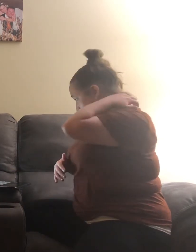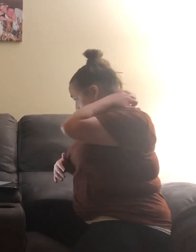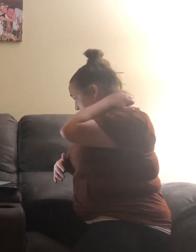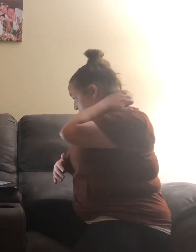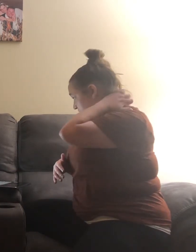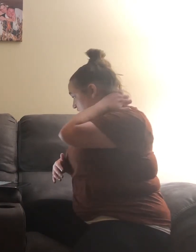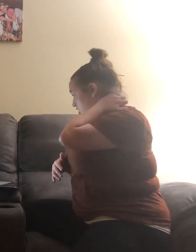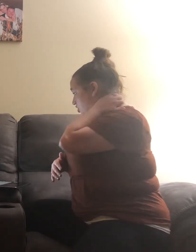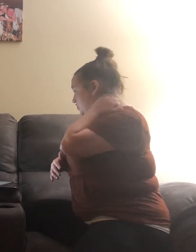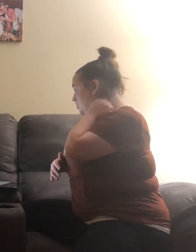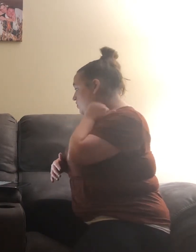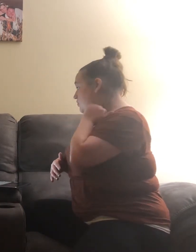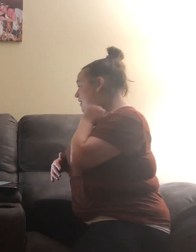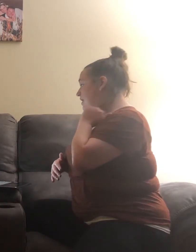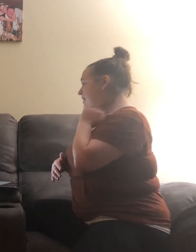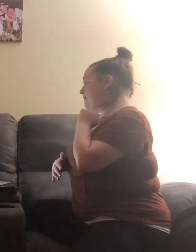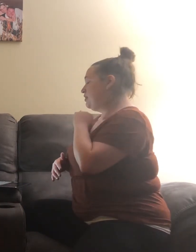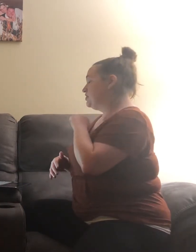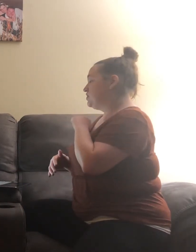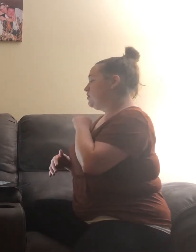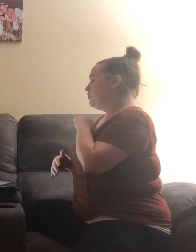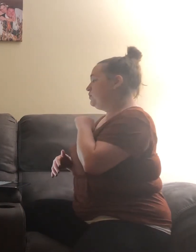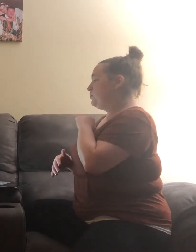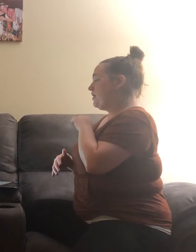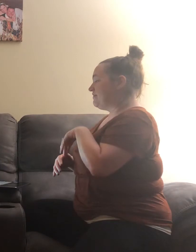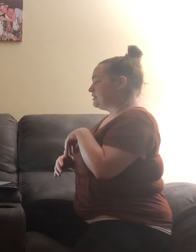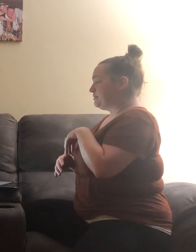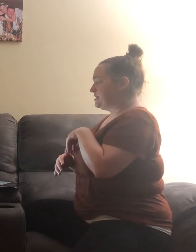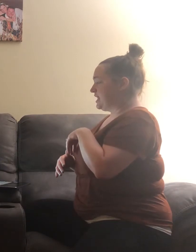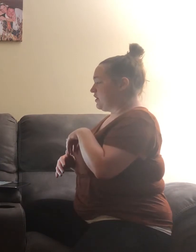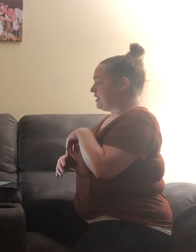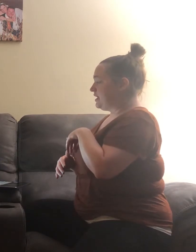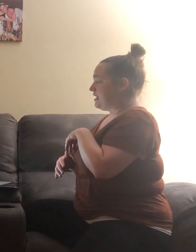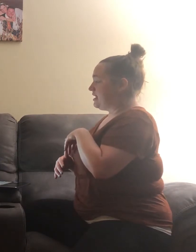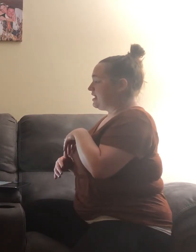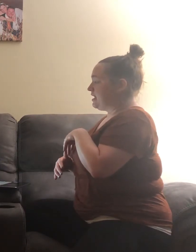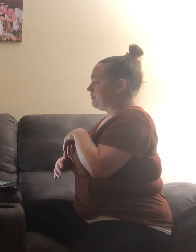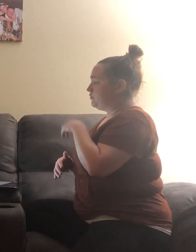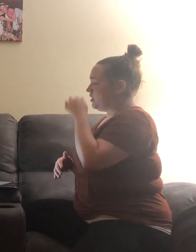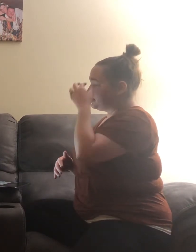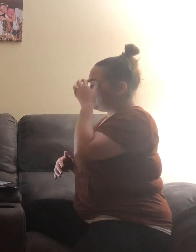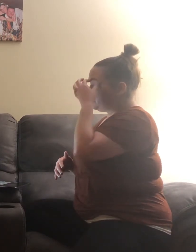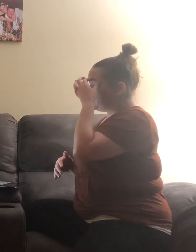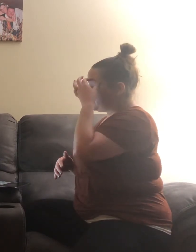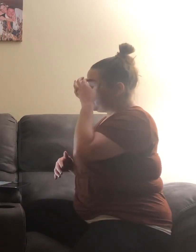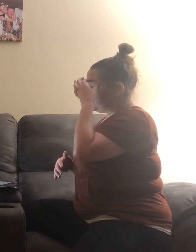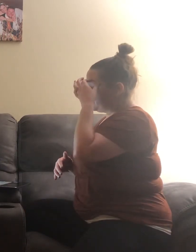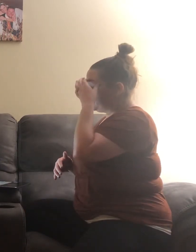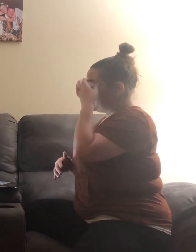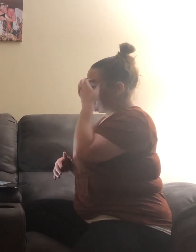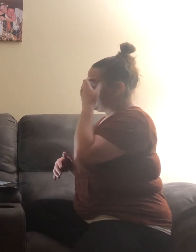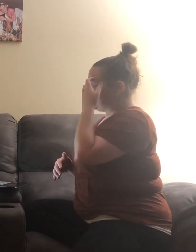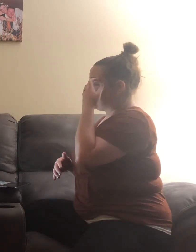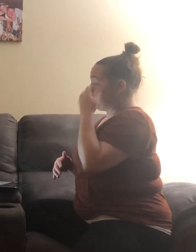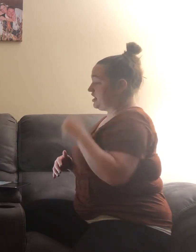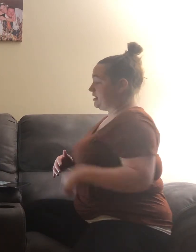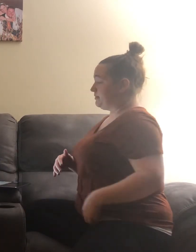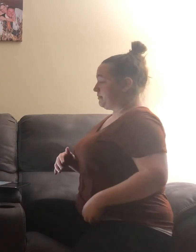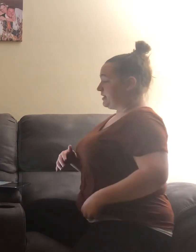possible. So also we'll have this printed out, and there's also an emergency contact number on